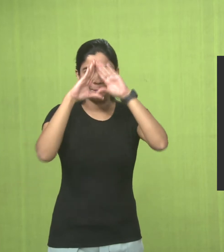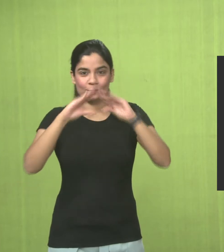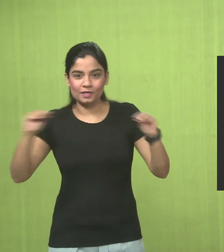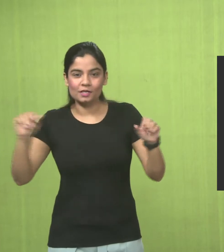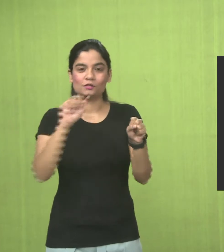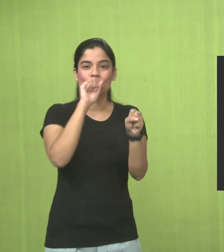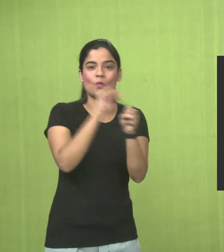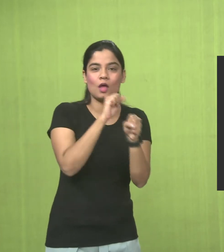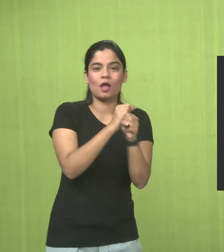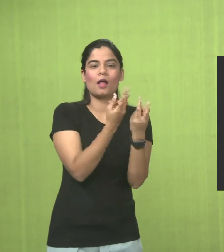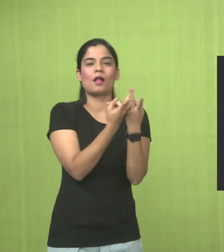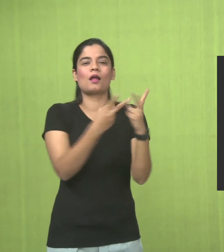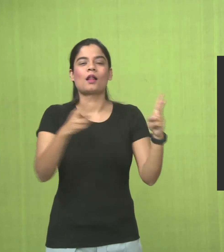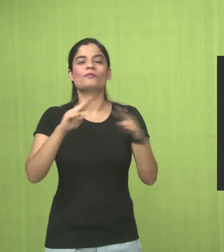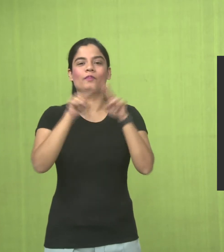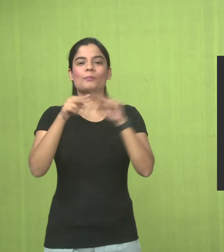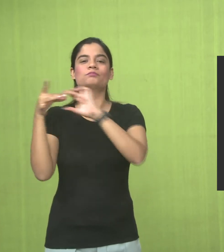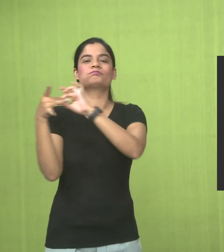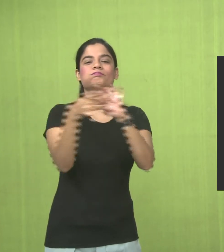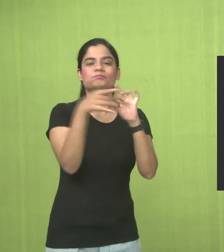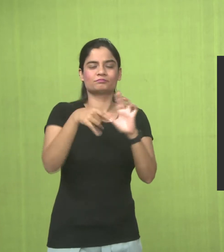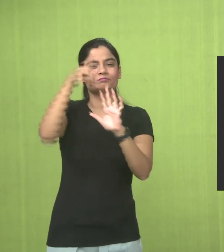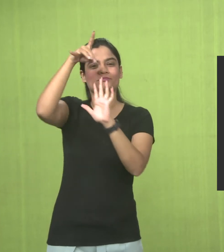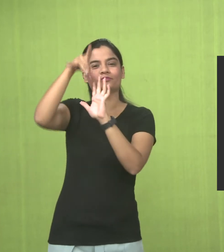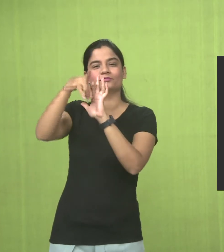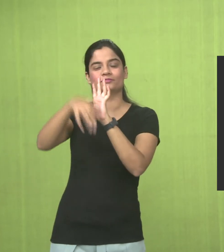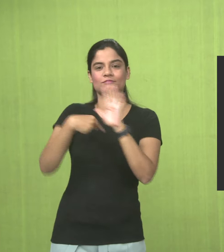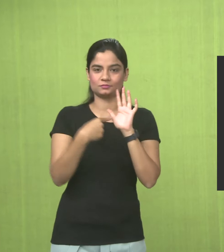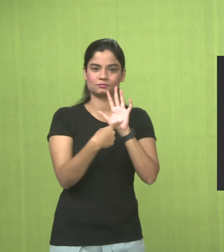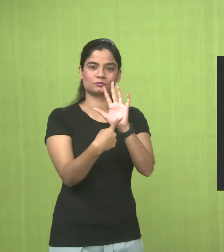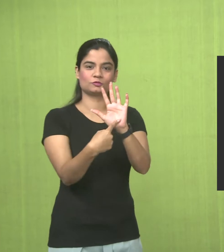It has a lot of aspects about home, family and home science.